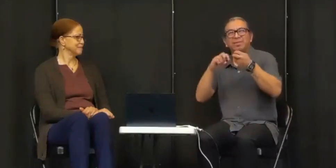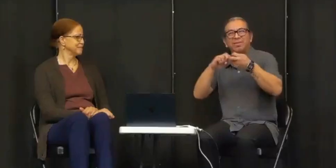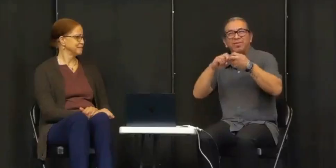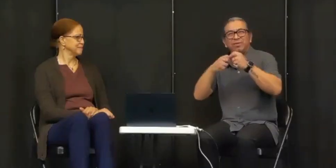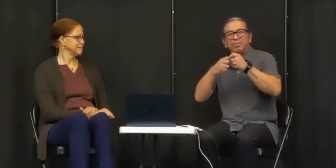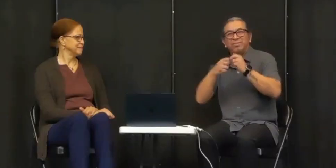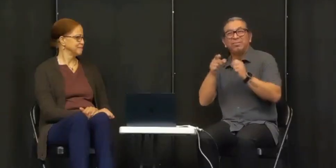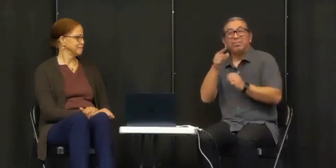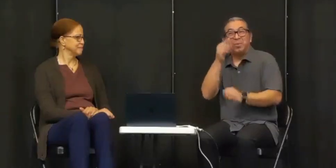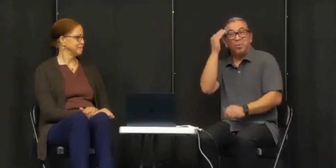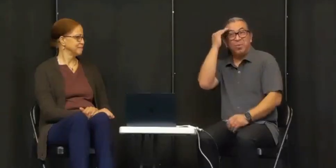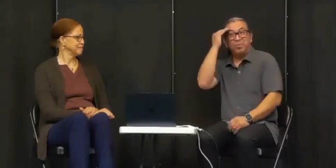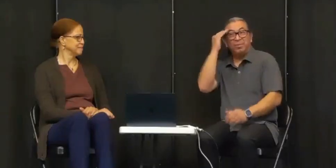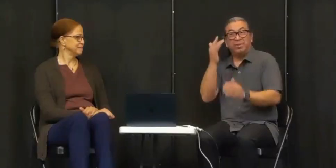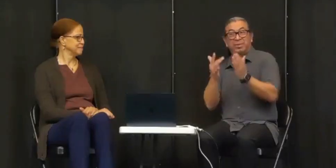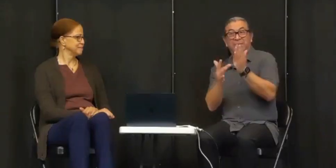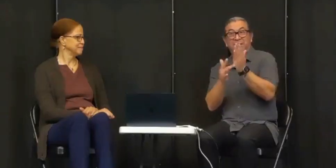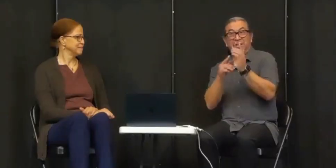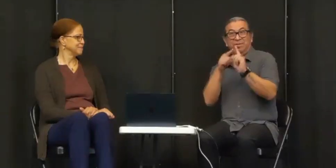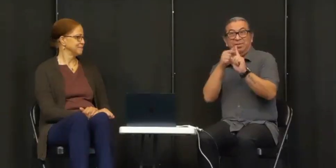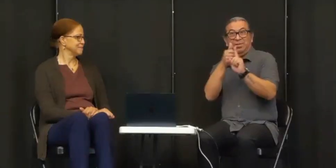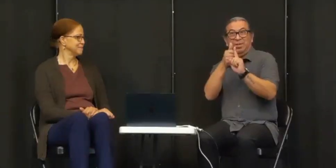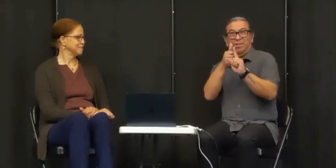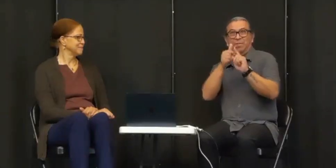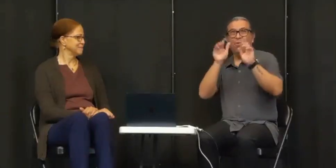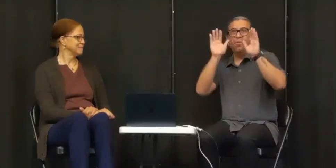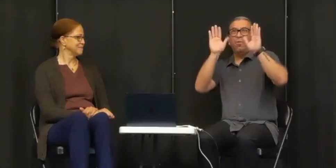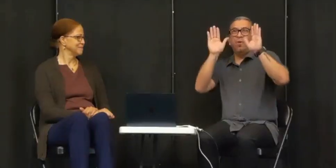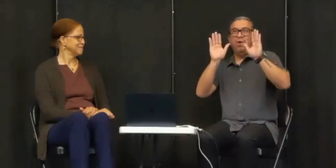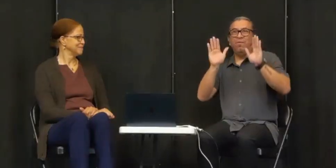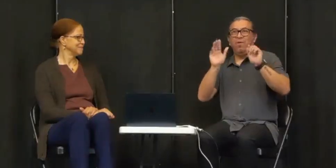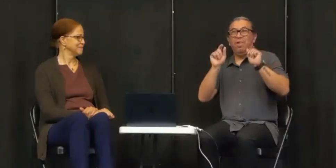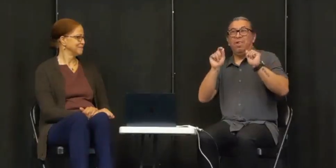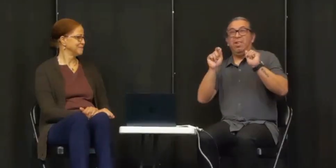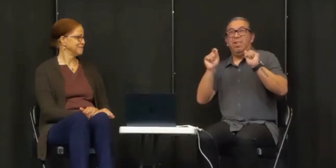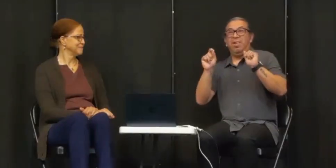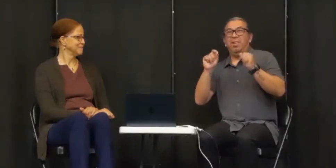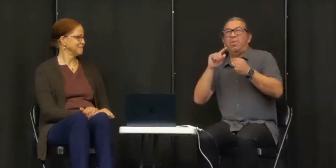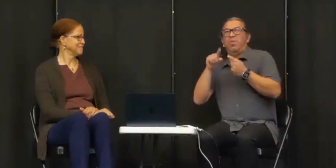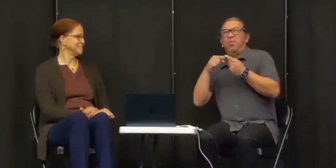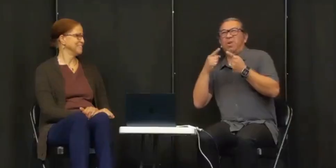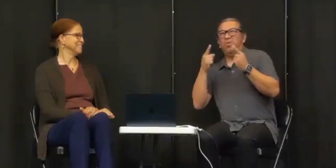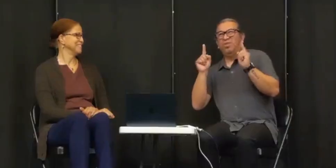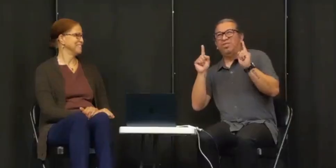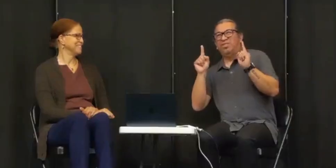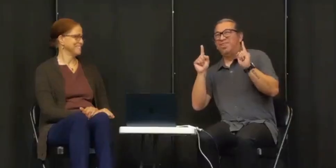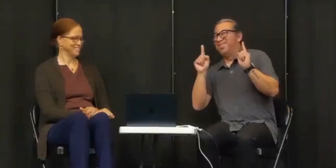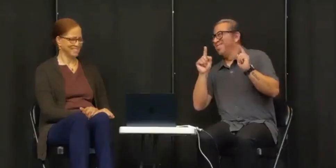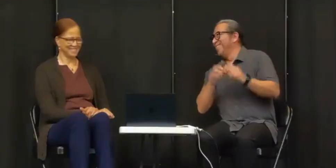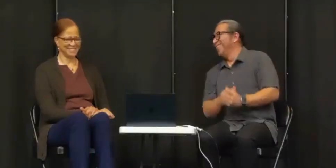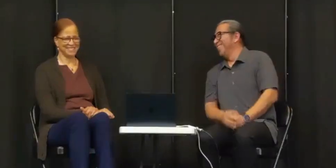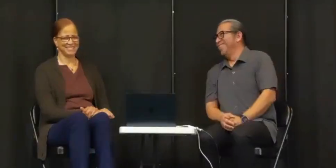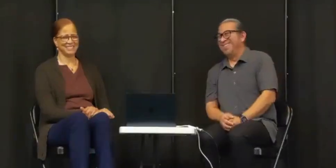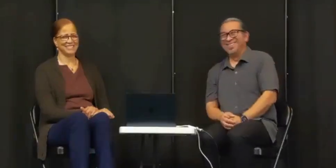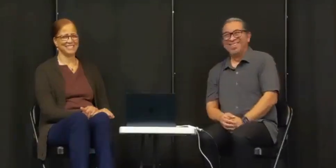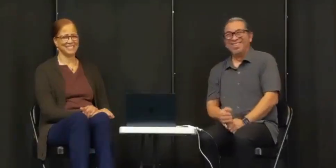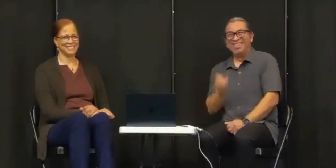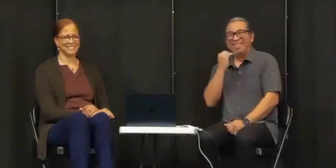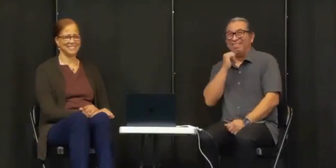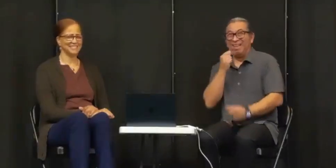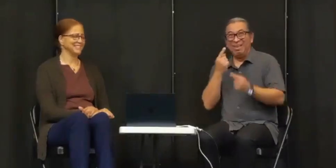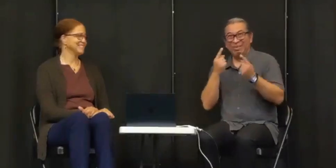Sorry for the technical difficulties. You know, technology itself is amazing. And when it